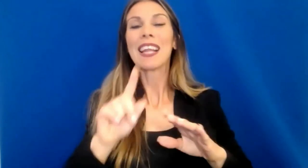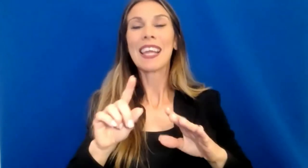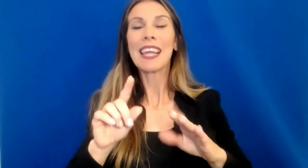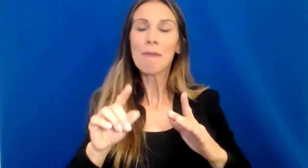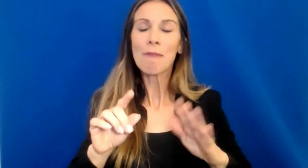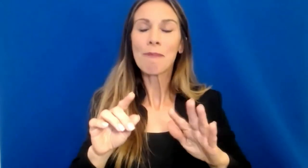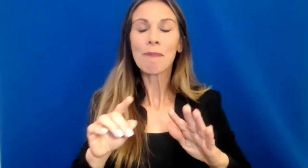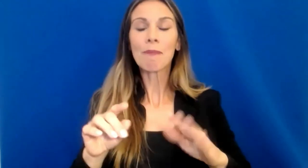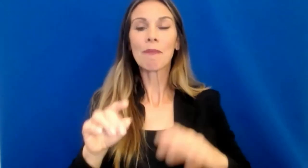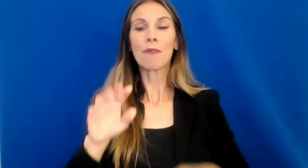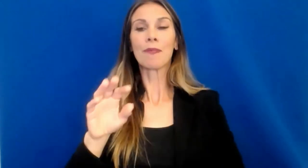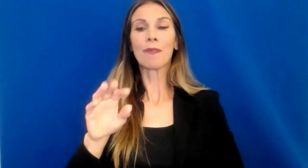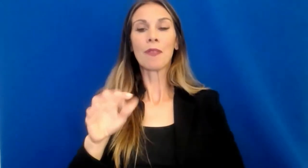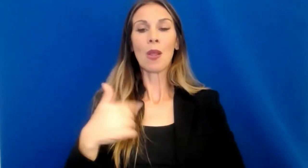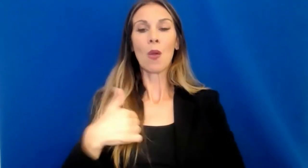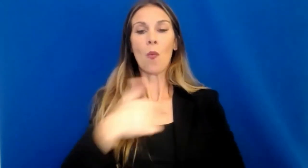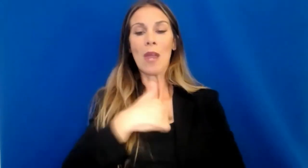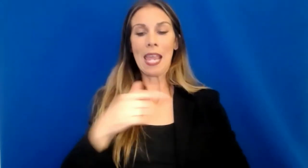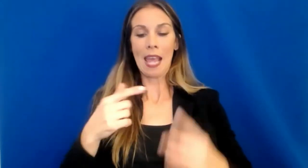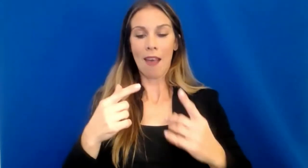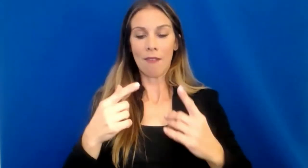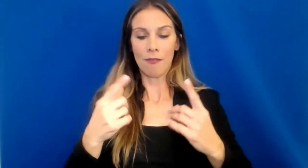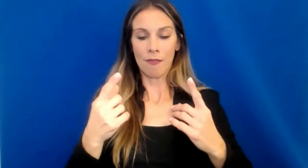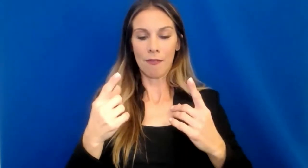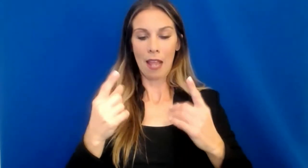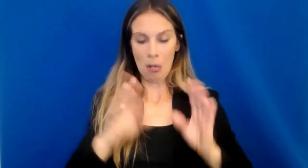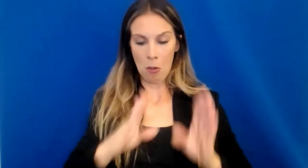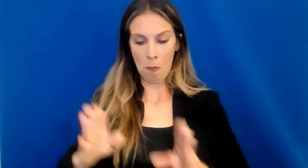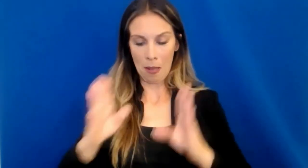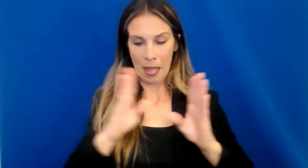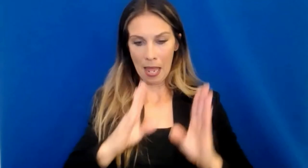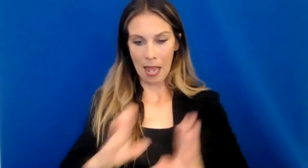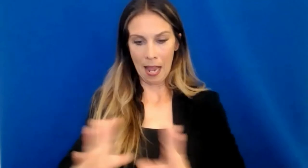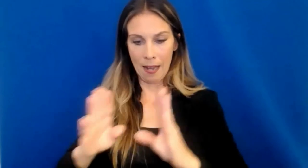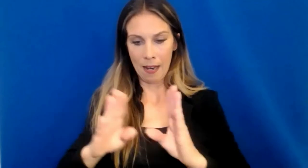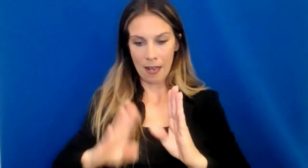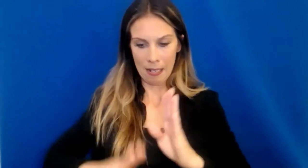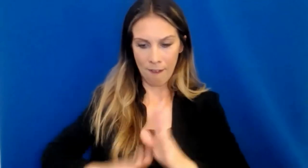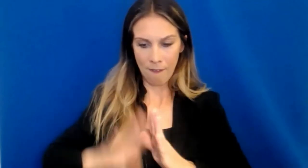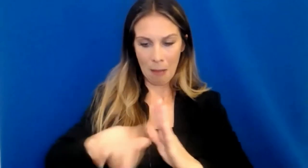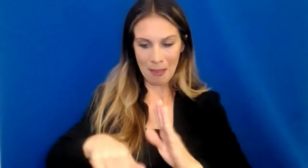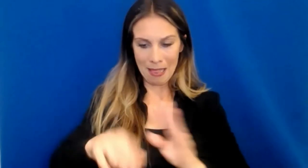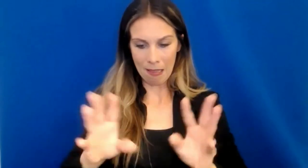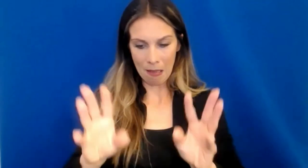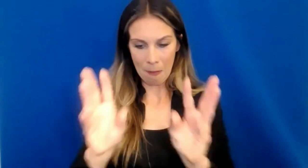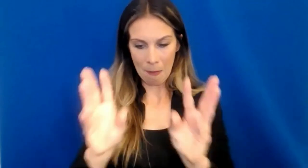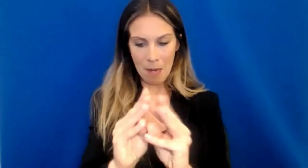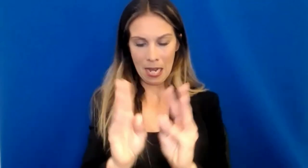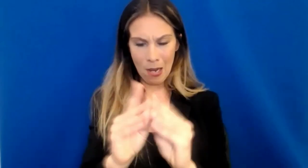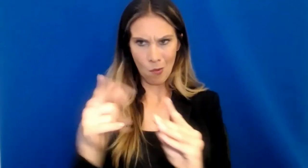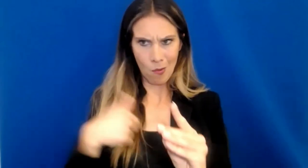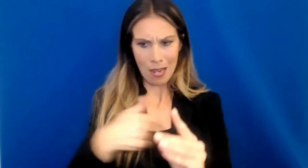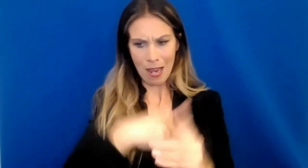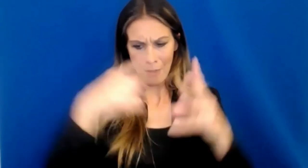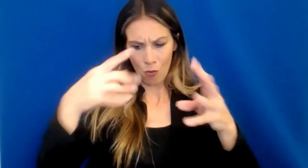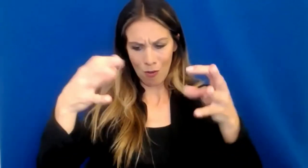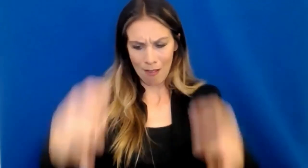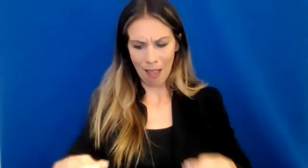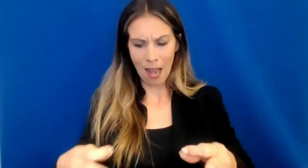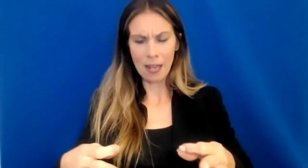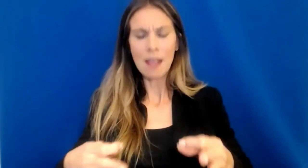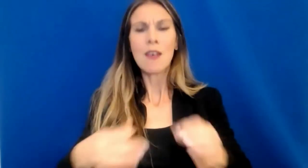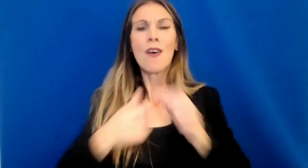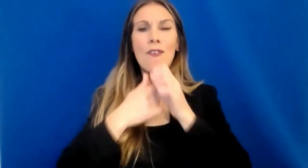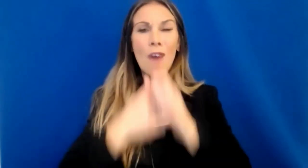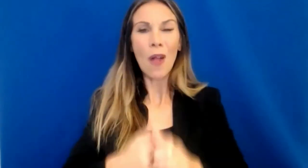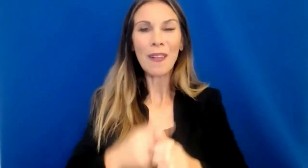We've had to base what we have done in the design of this meeting upon what was asked.